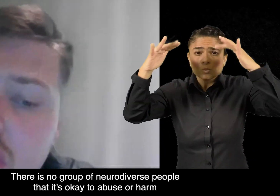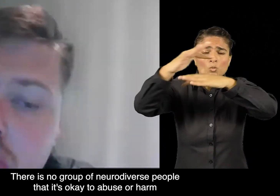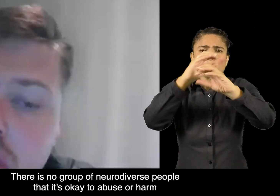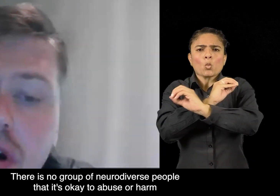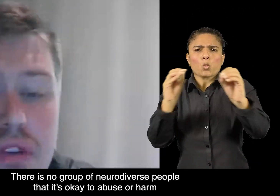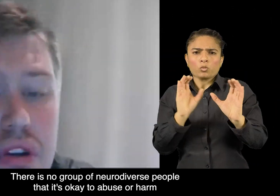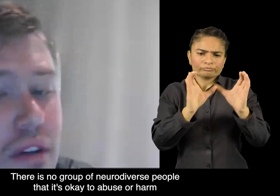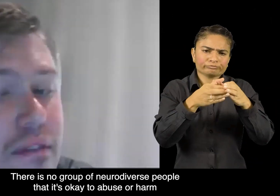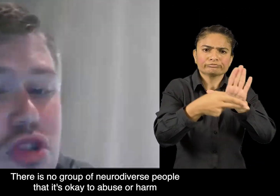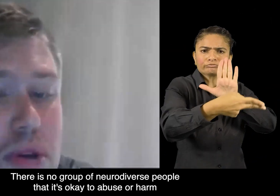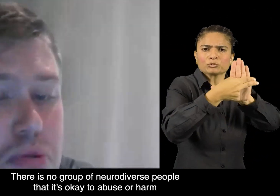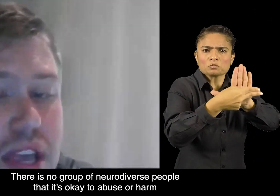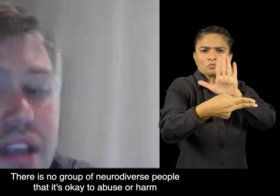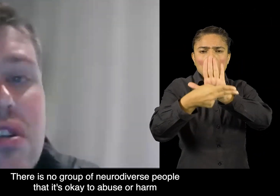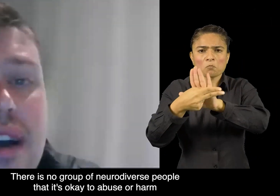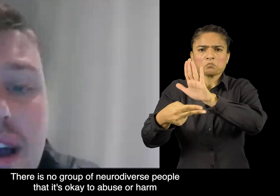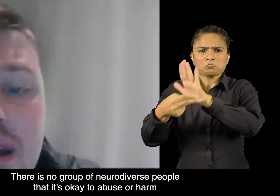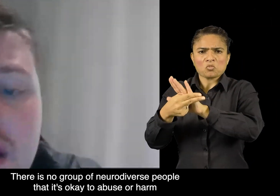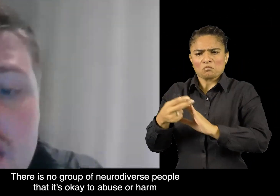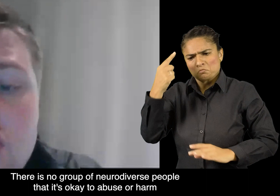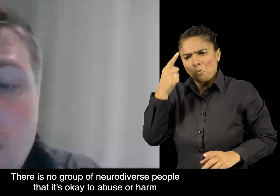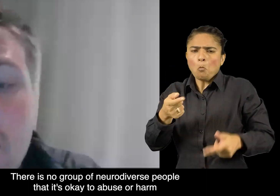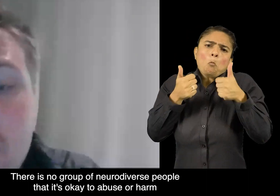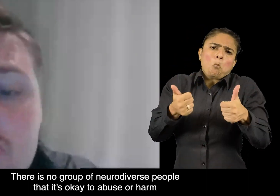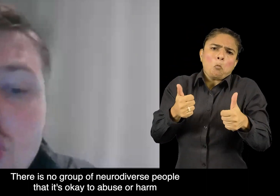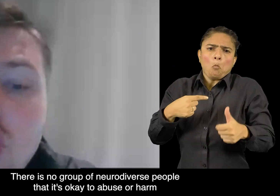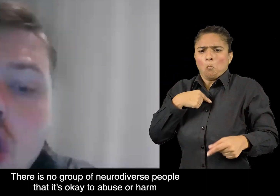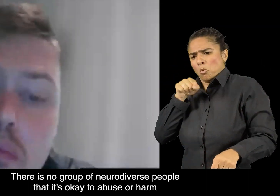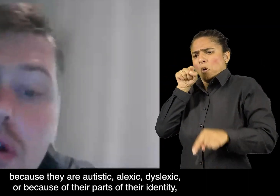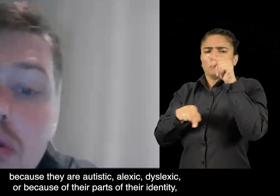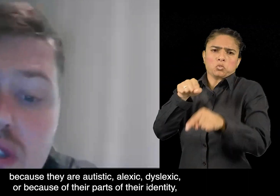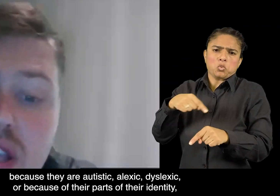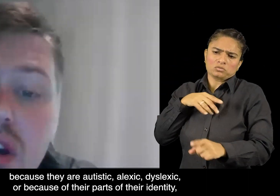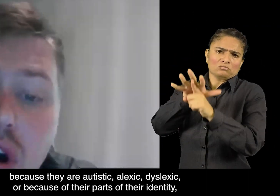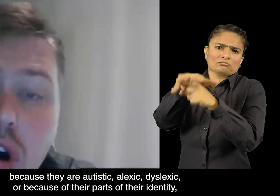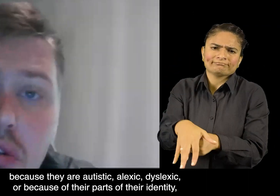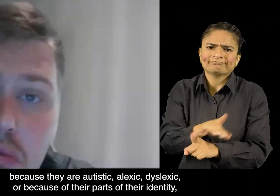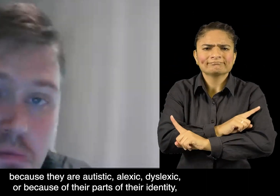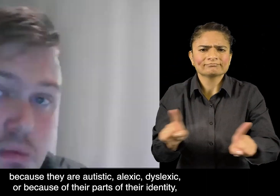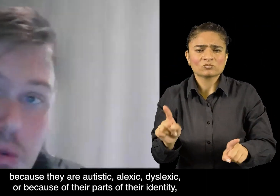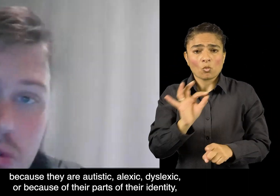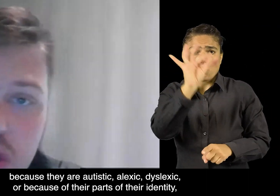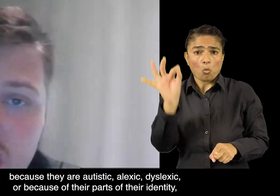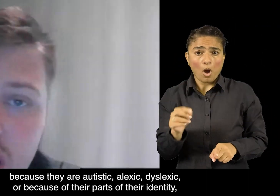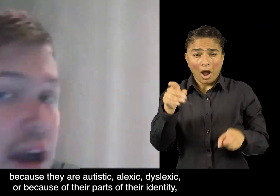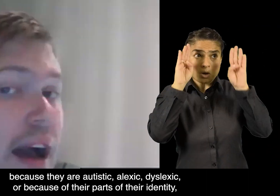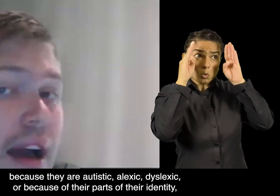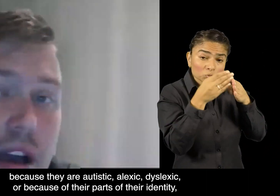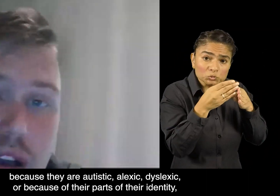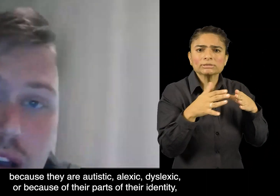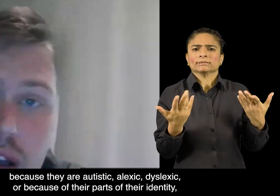no group of neurodiverse people that is okay to abuse or harm because they are